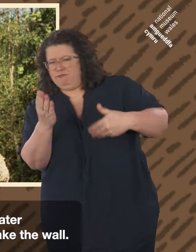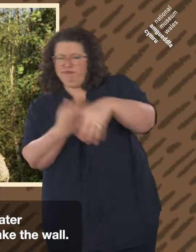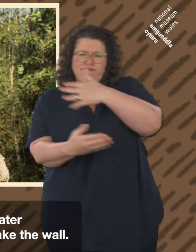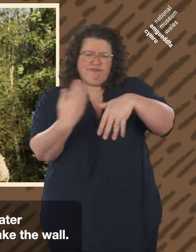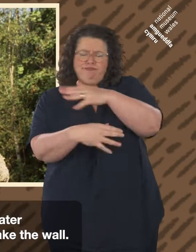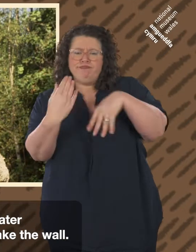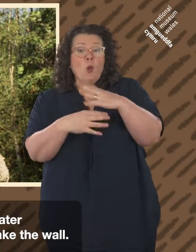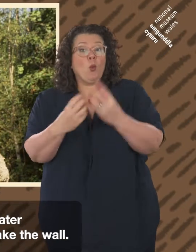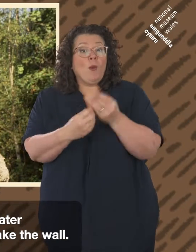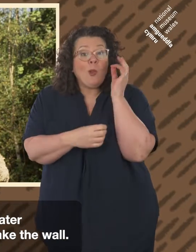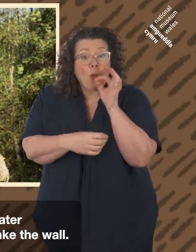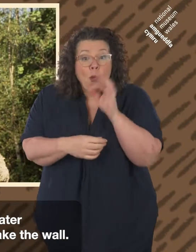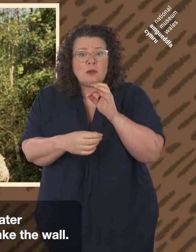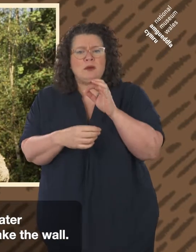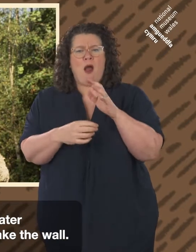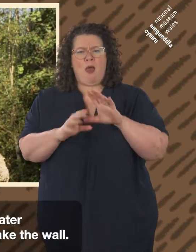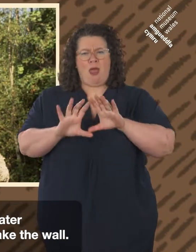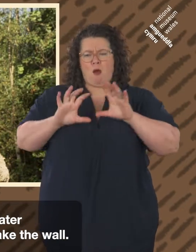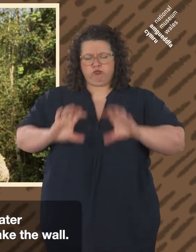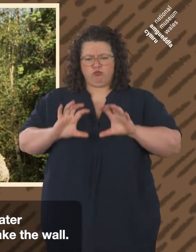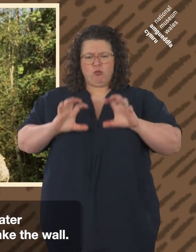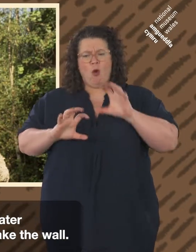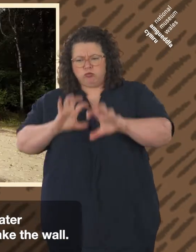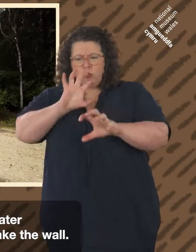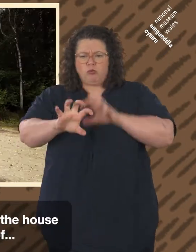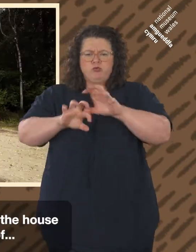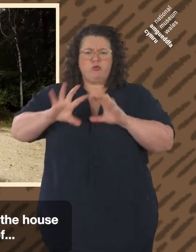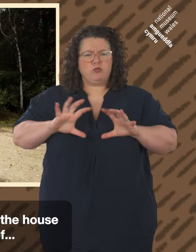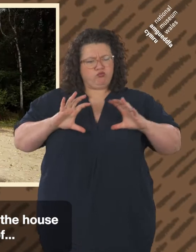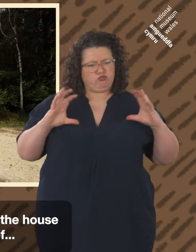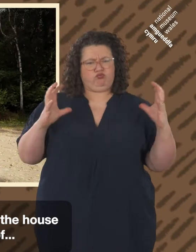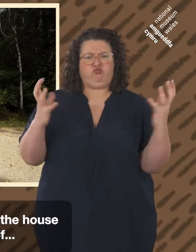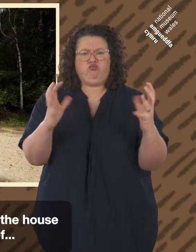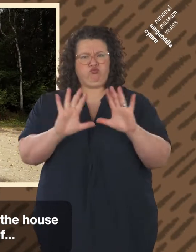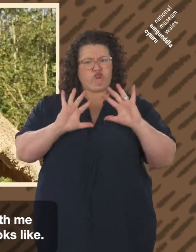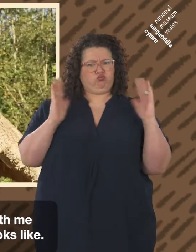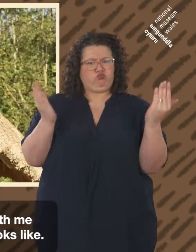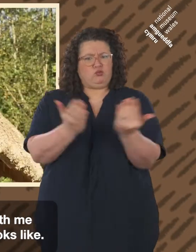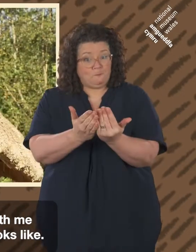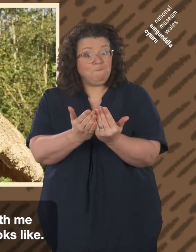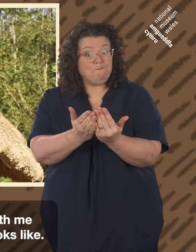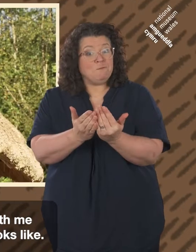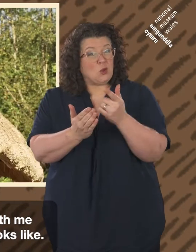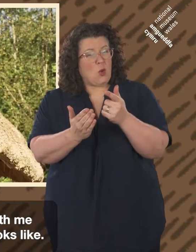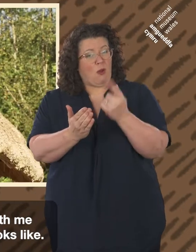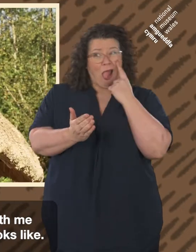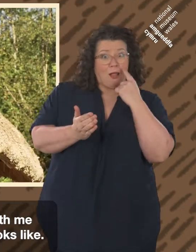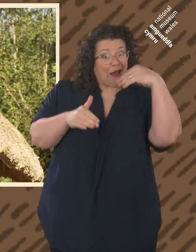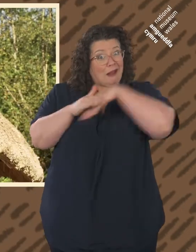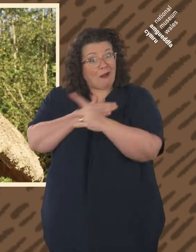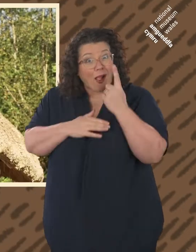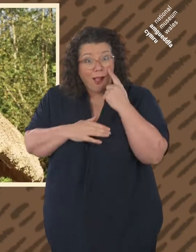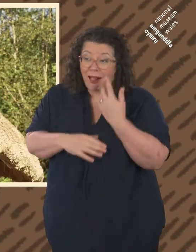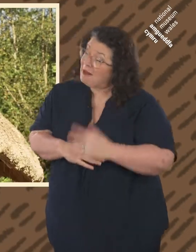with water and then layered to make the wall. Now you know what the house is made out of. Come inside with me, see what it looks